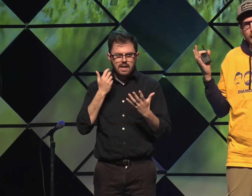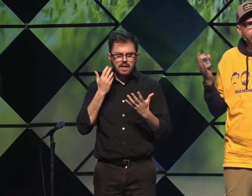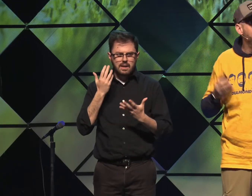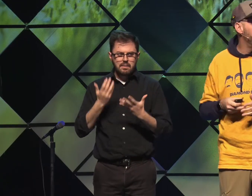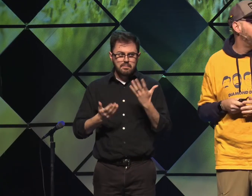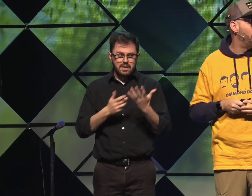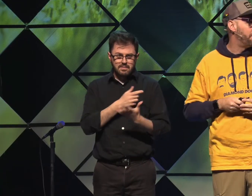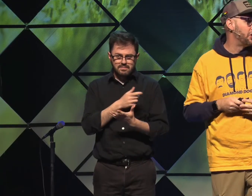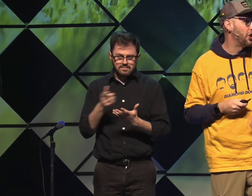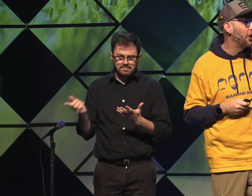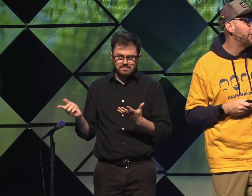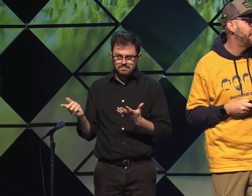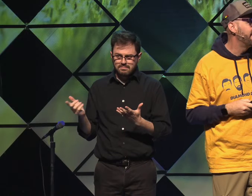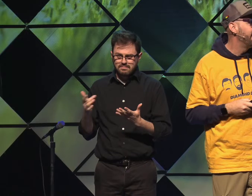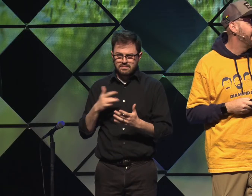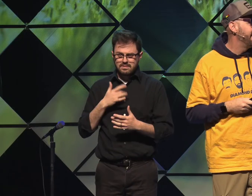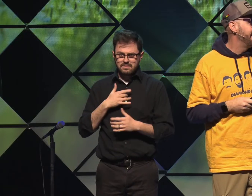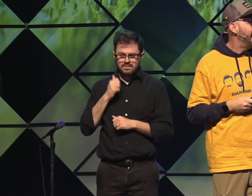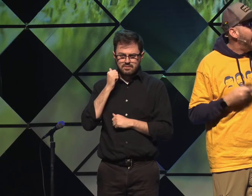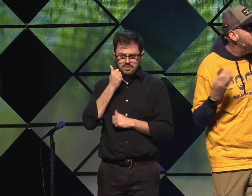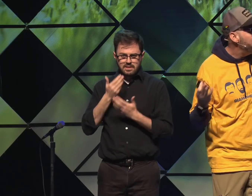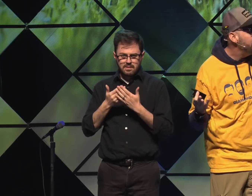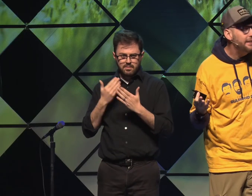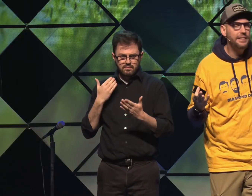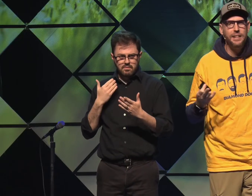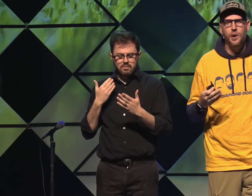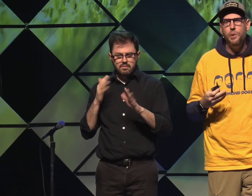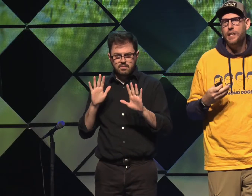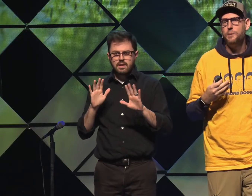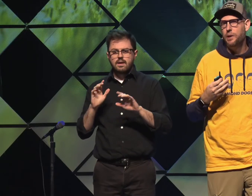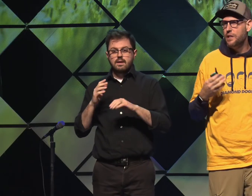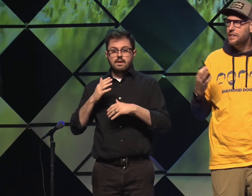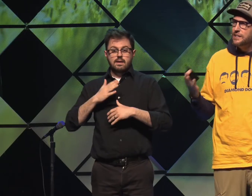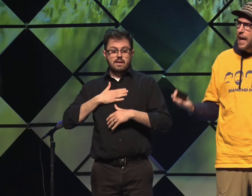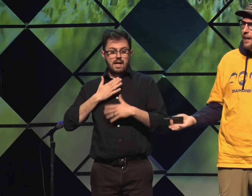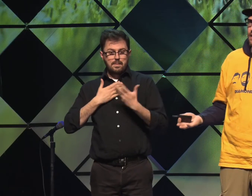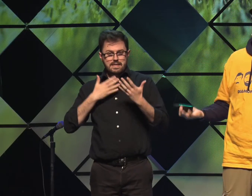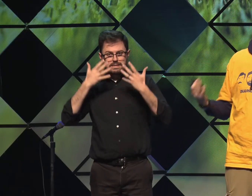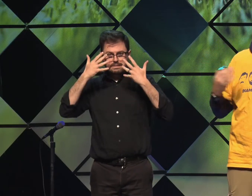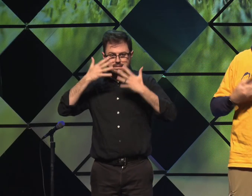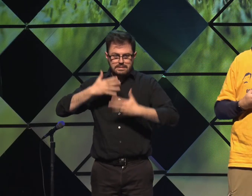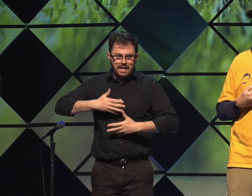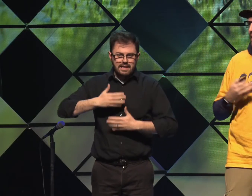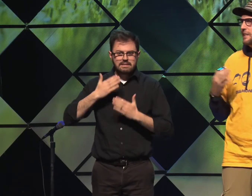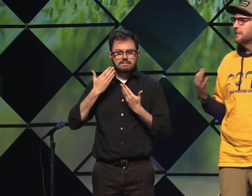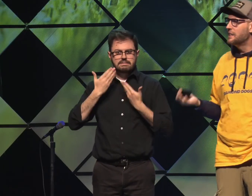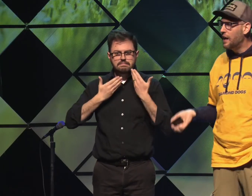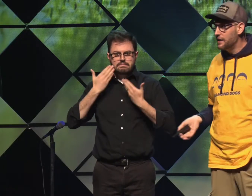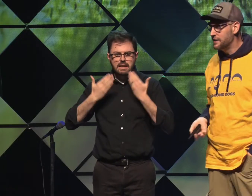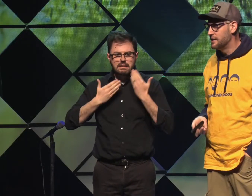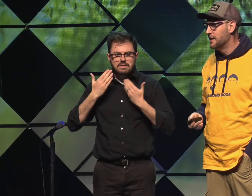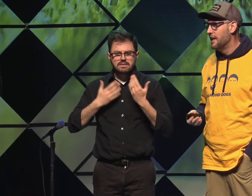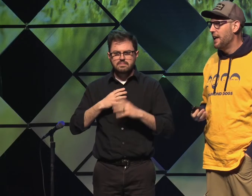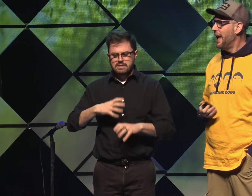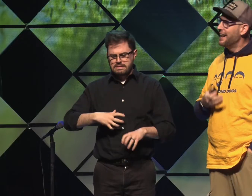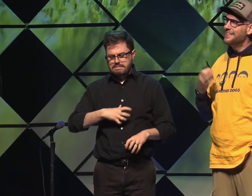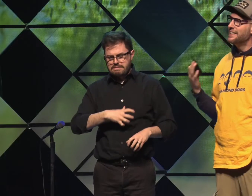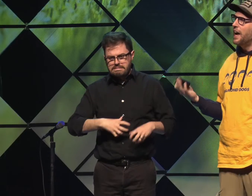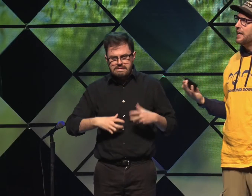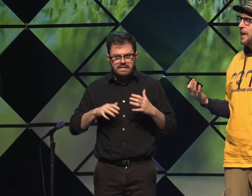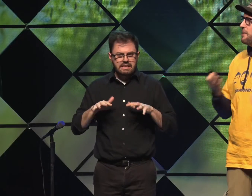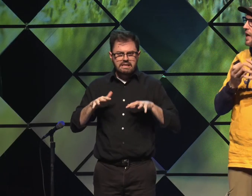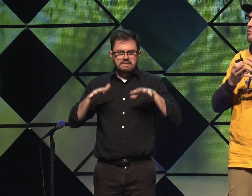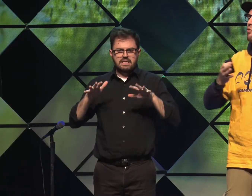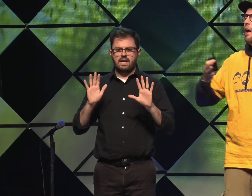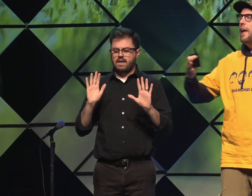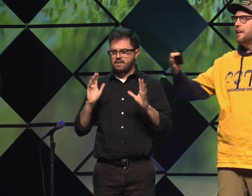felt that, growing up in church. Happiness. We experience sadness, embarrassment, disgust,